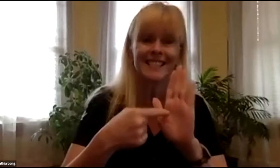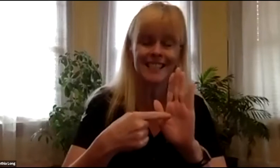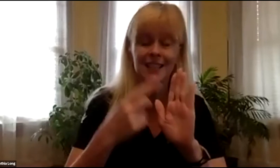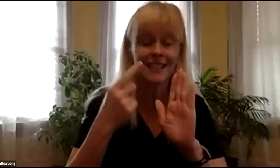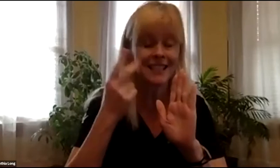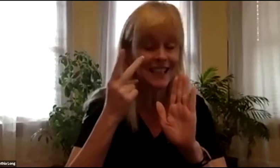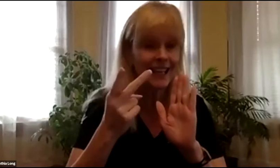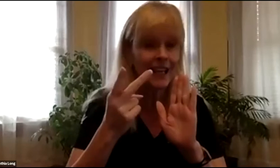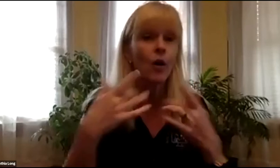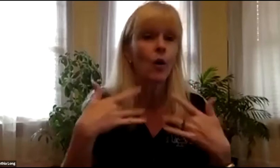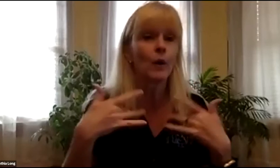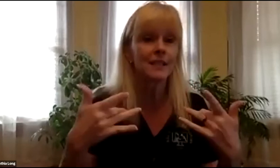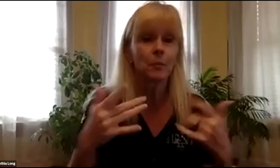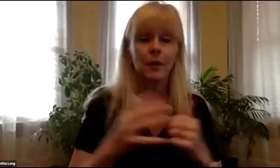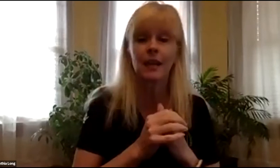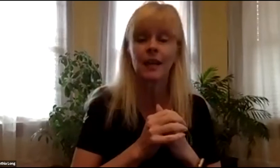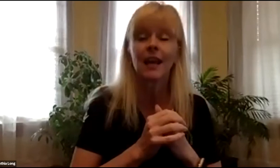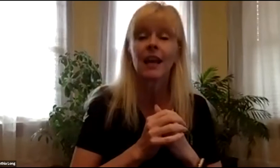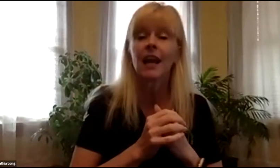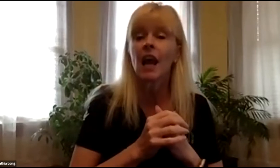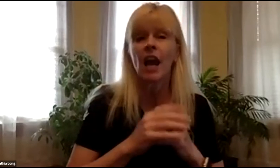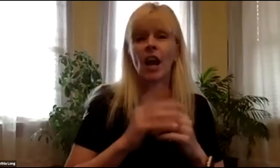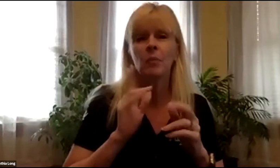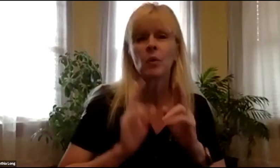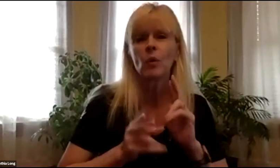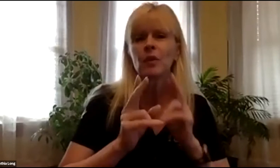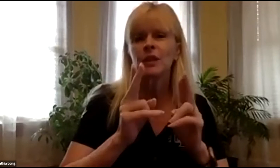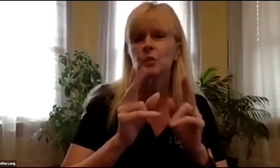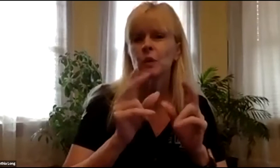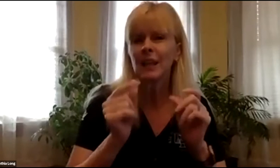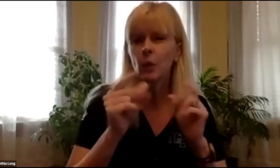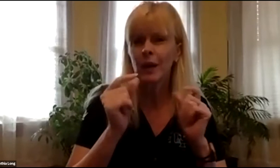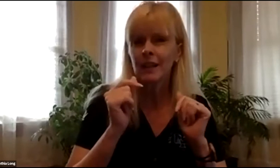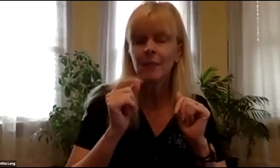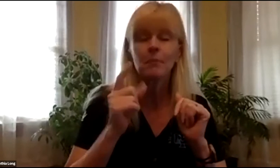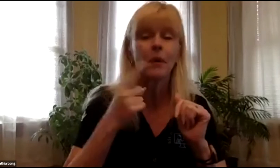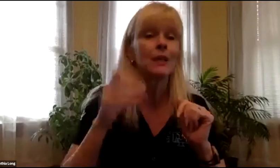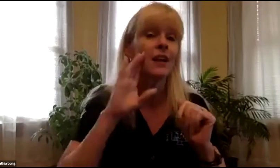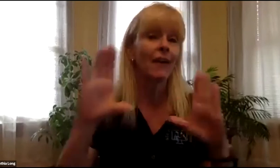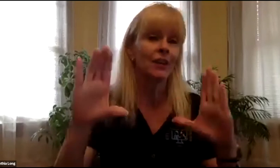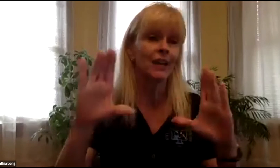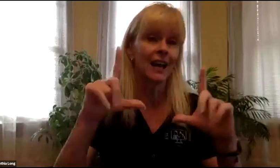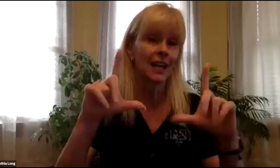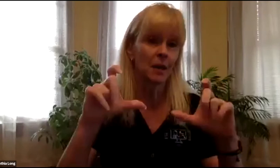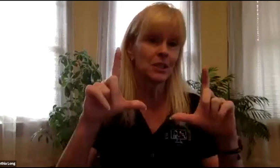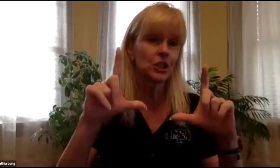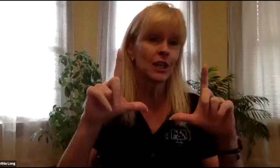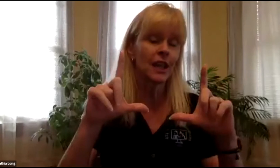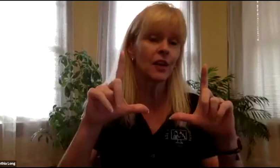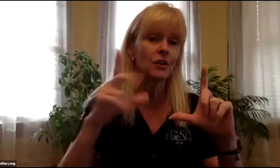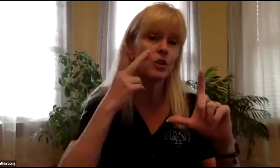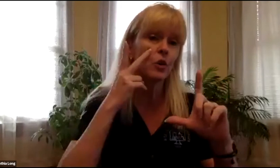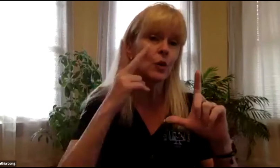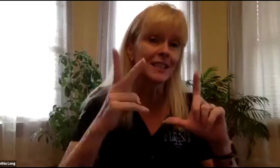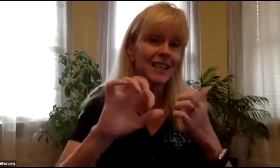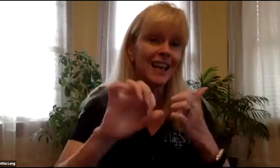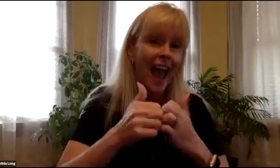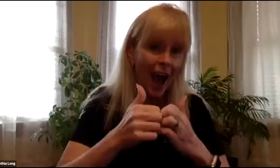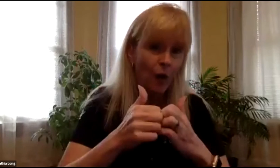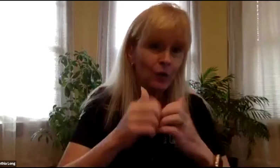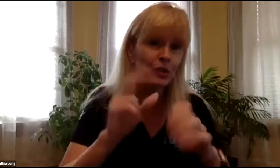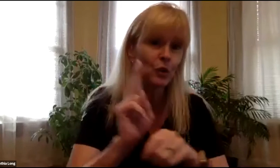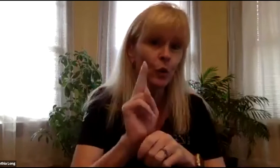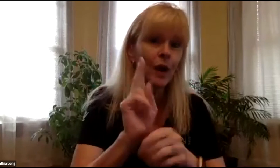so you can see what's up with it. And I'm going to run through this really quickly, but we did have an image in there so you can